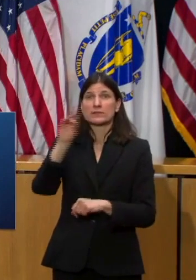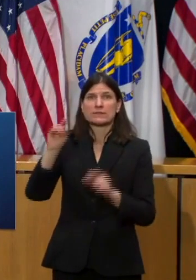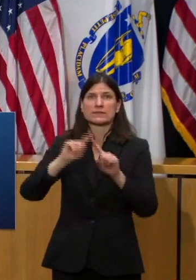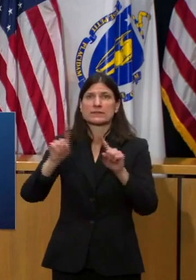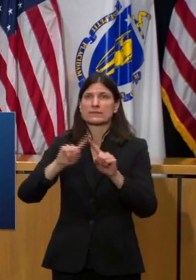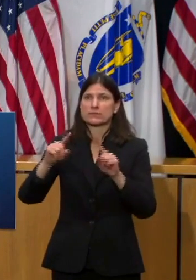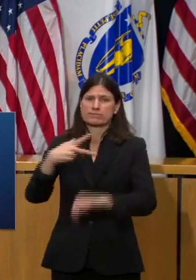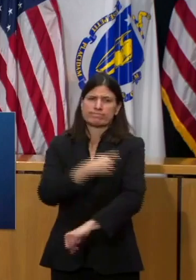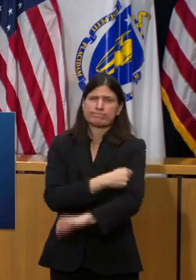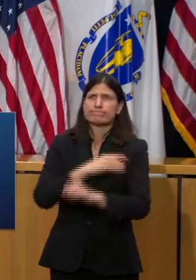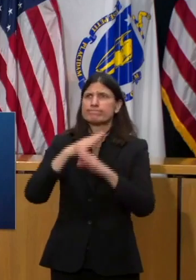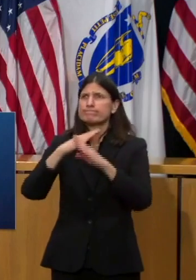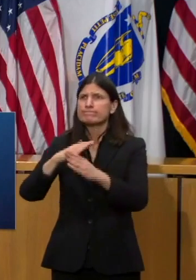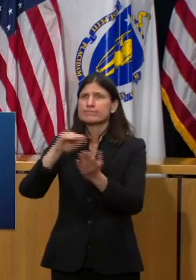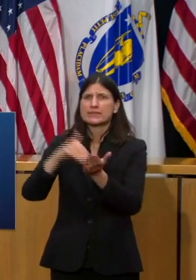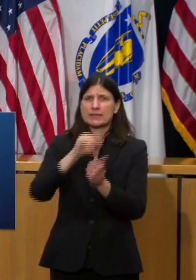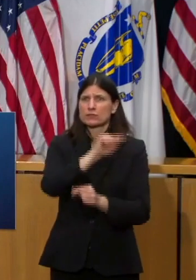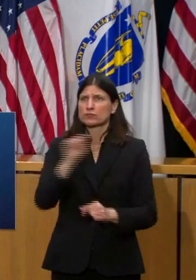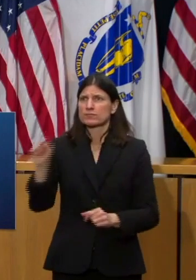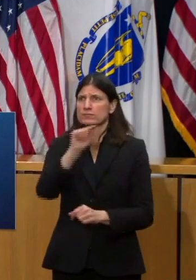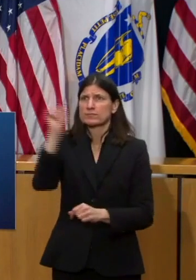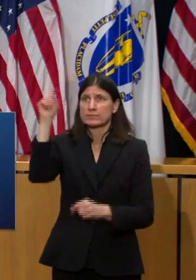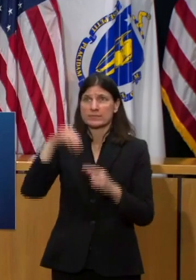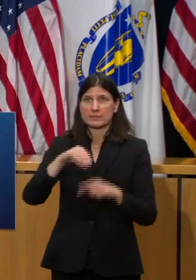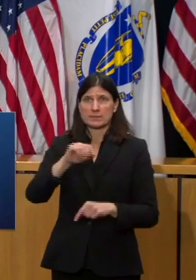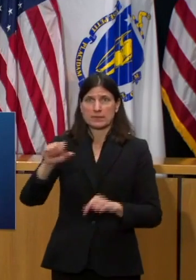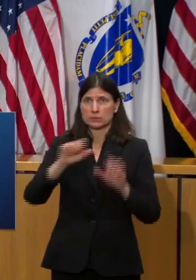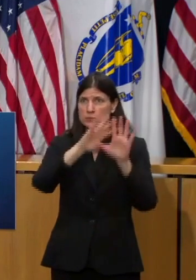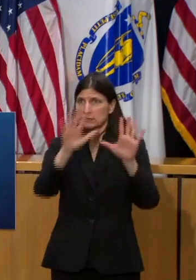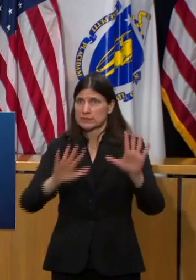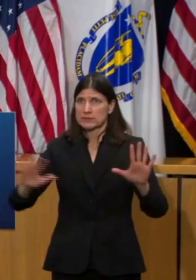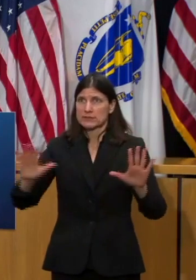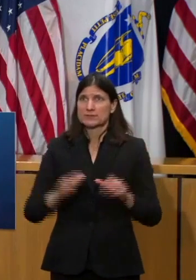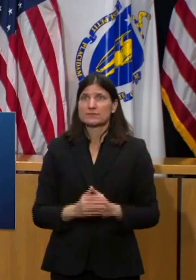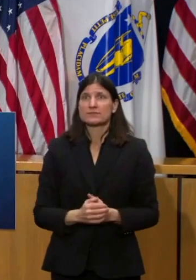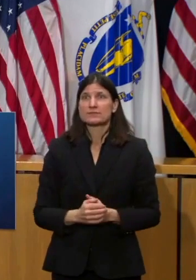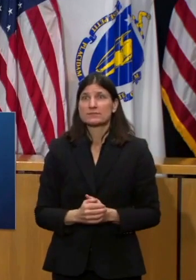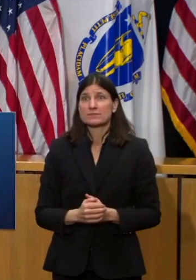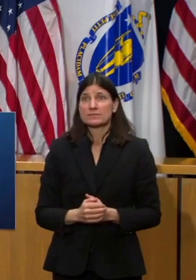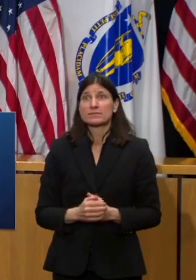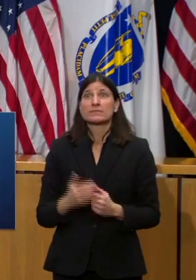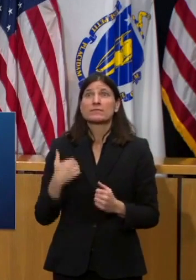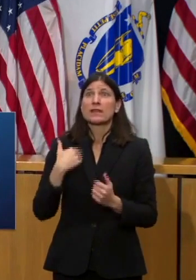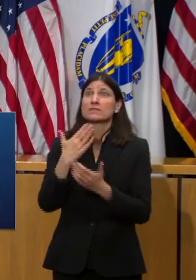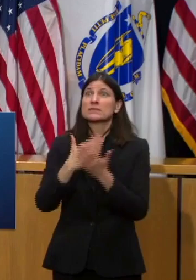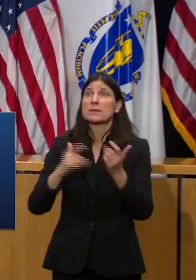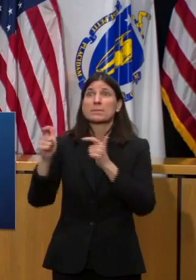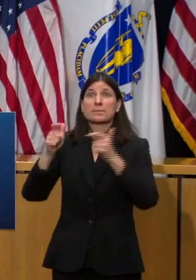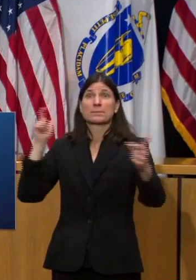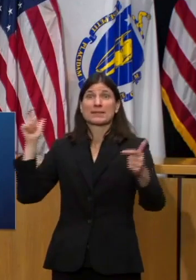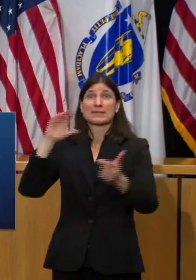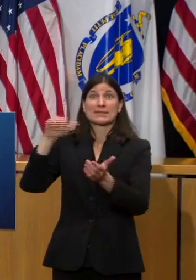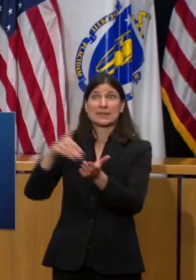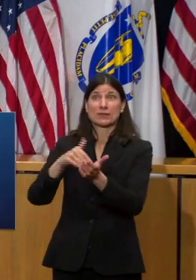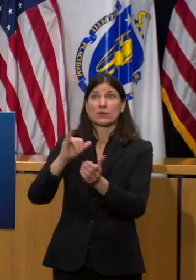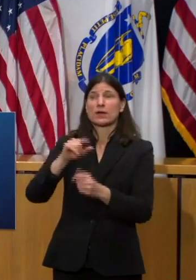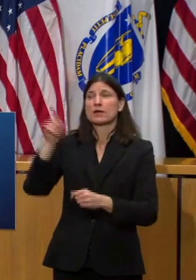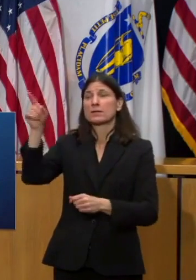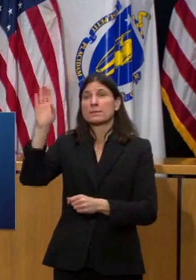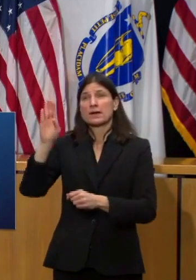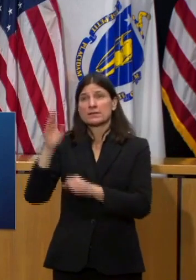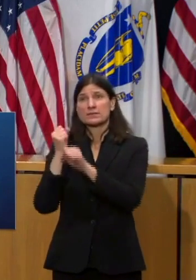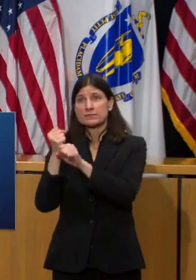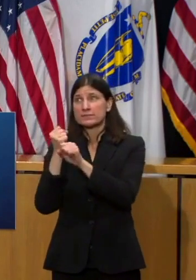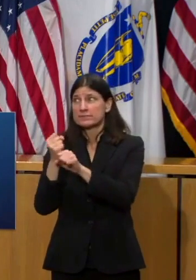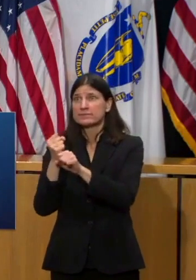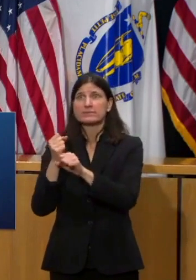Springfield, Foxborough, and Boston. And two more mass vac sites will be opening next week, or before the end of the month. One's next week. Are